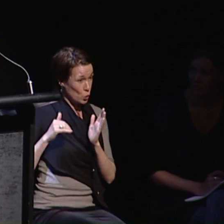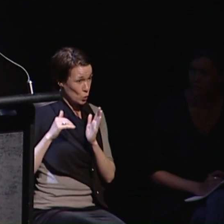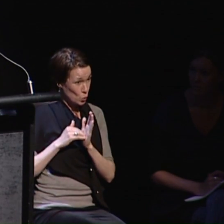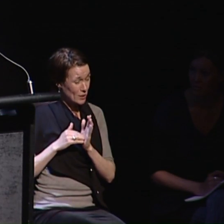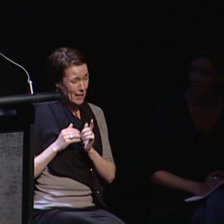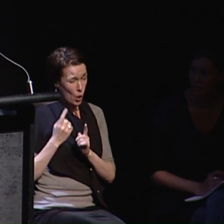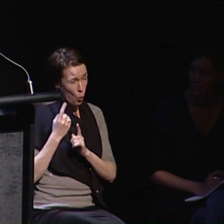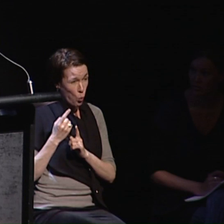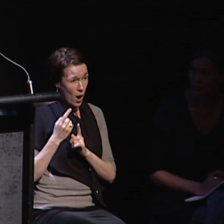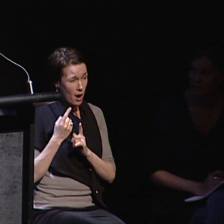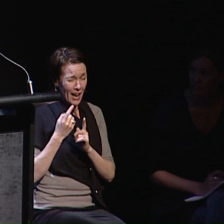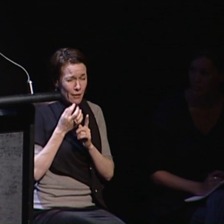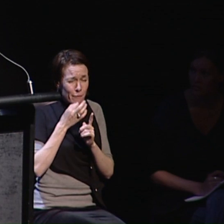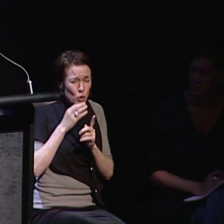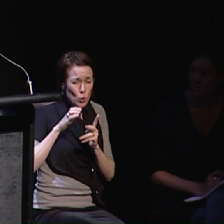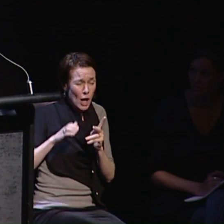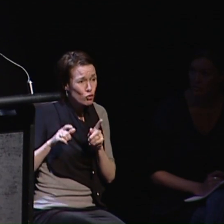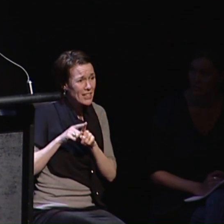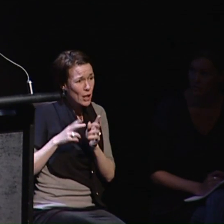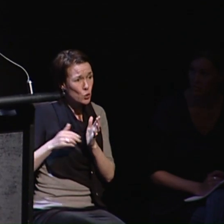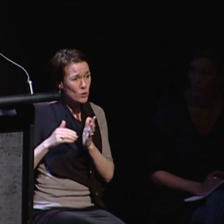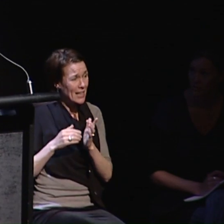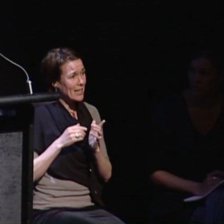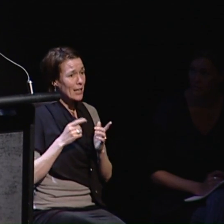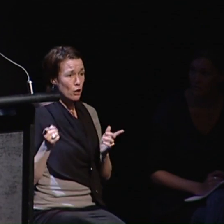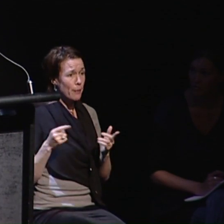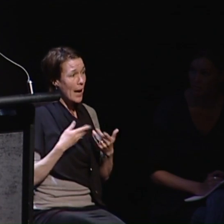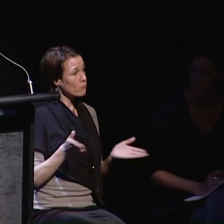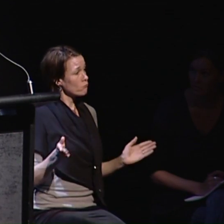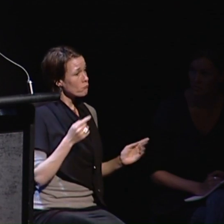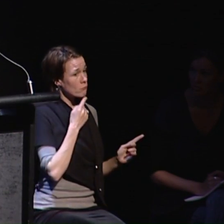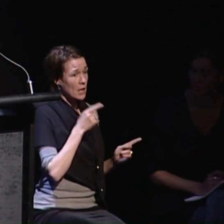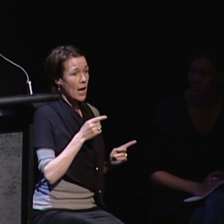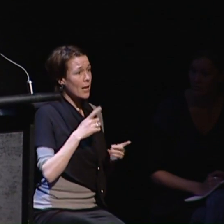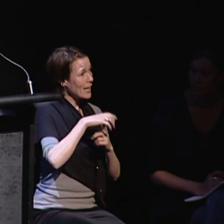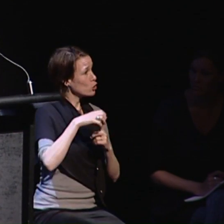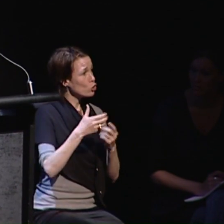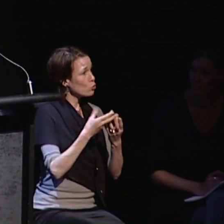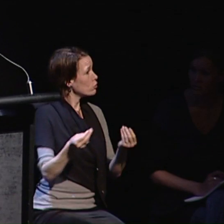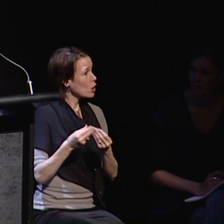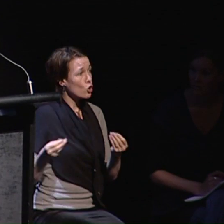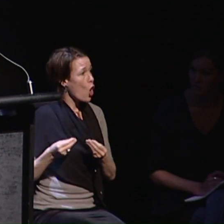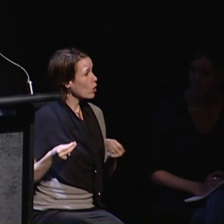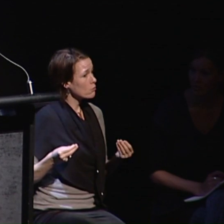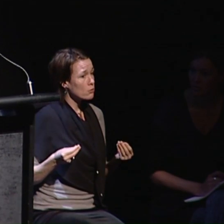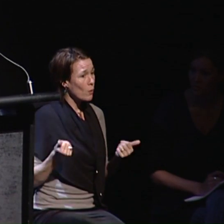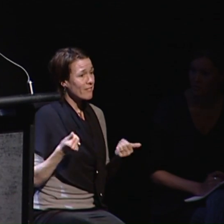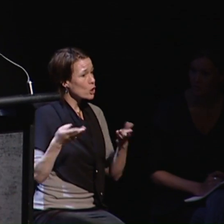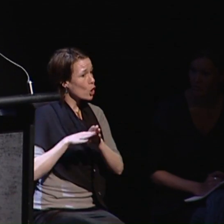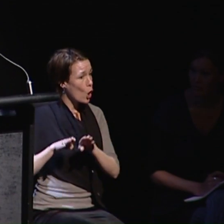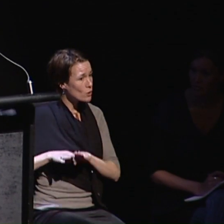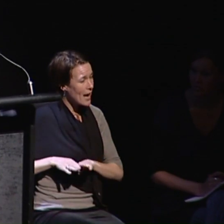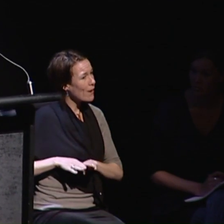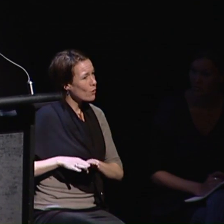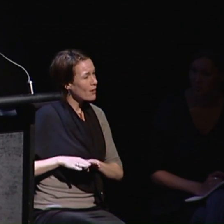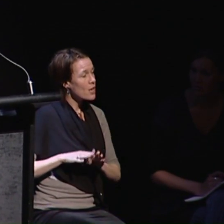addressed this issue and that there were no large residential institutions in New Zealand. And so New Zealand was a resource